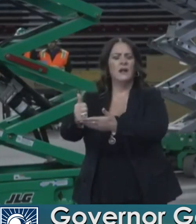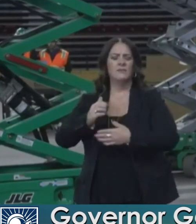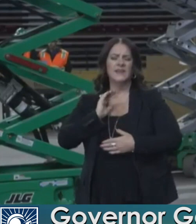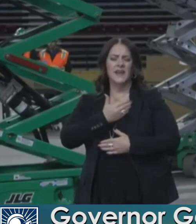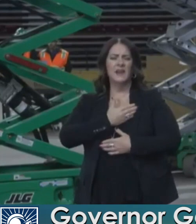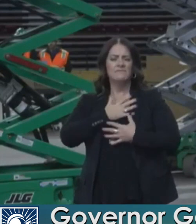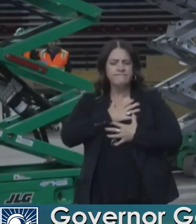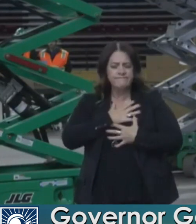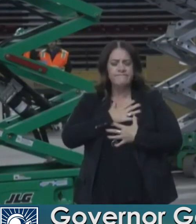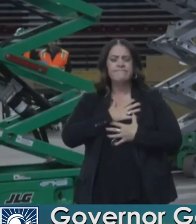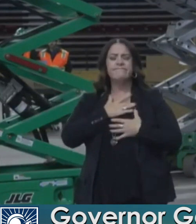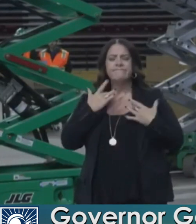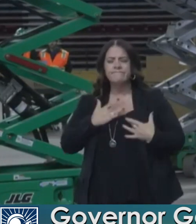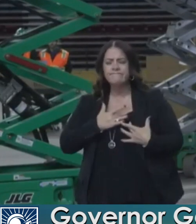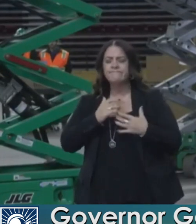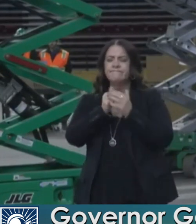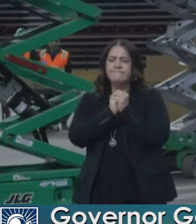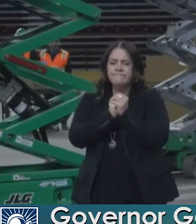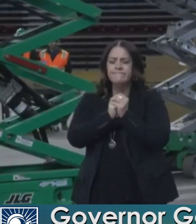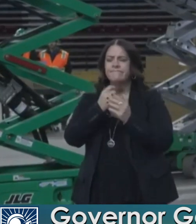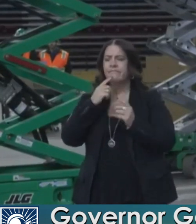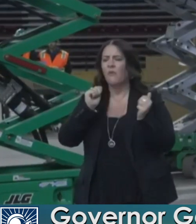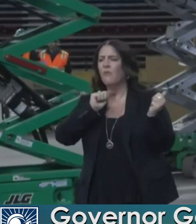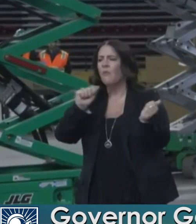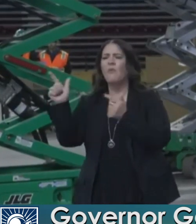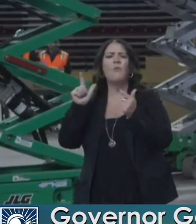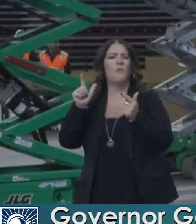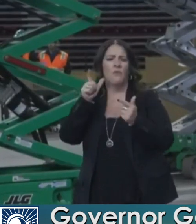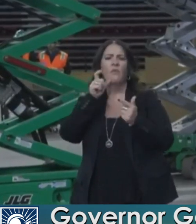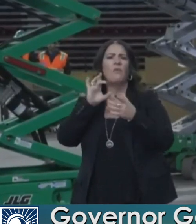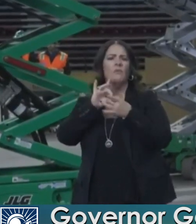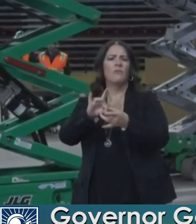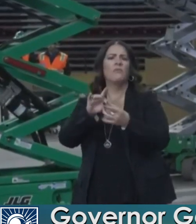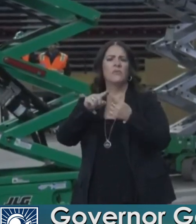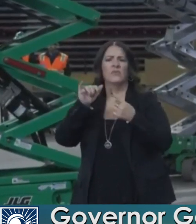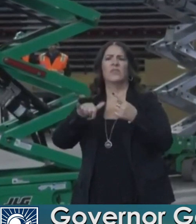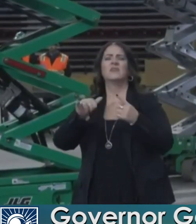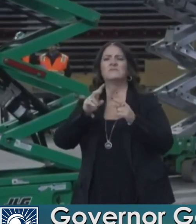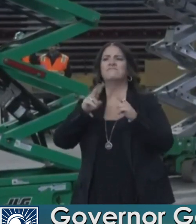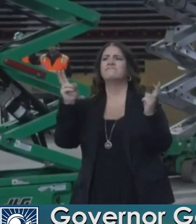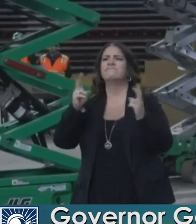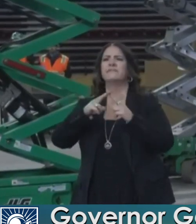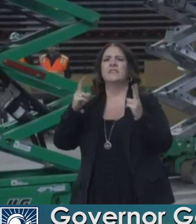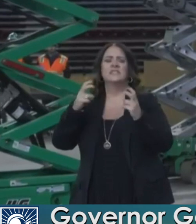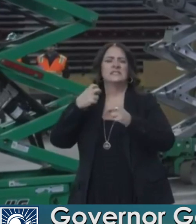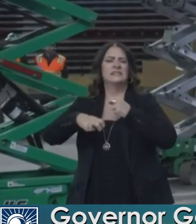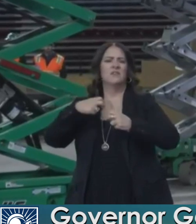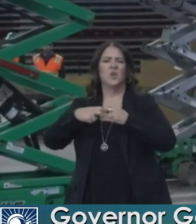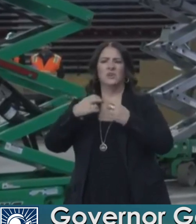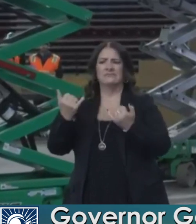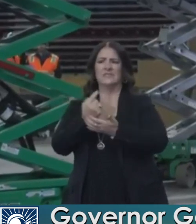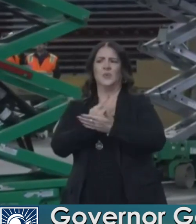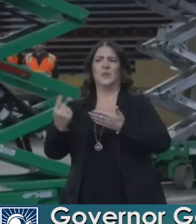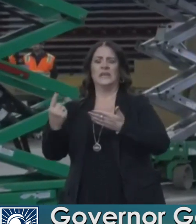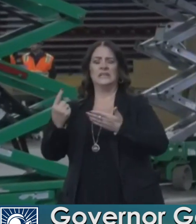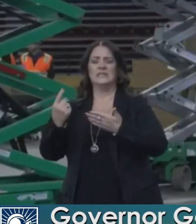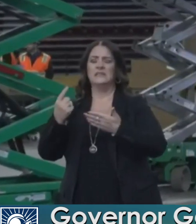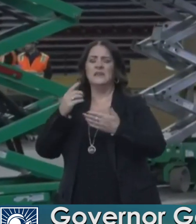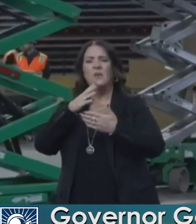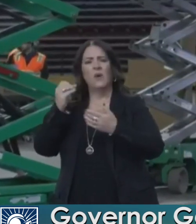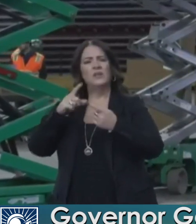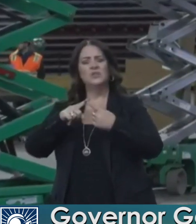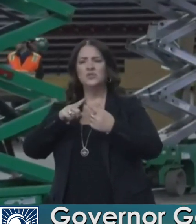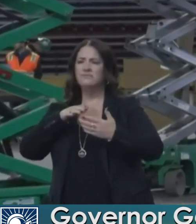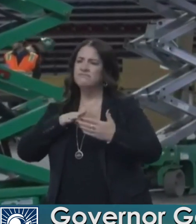prayers go out to everybody as it relates to meeting this very difficult week head on and making sure that we have